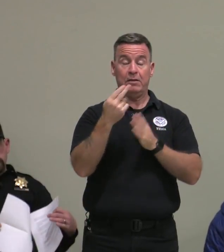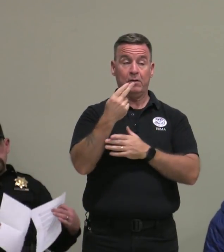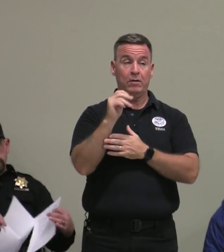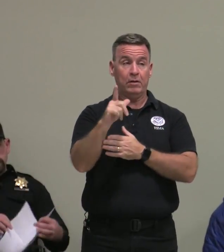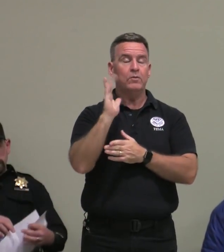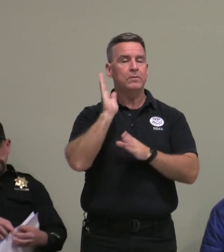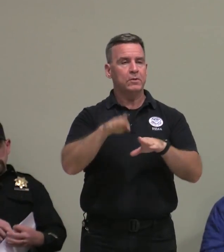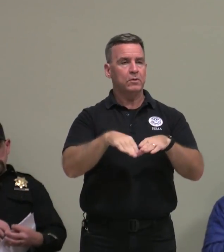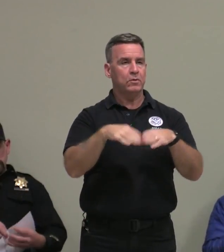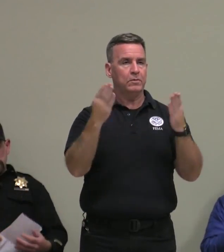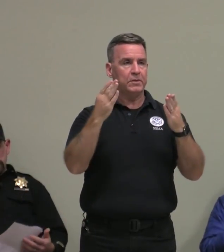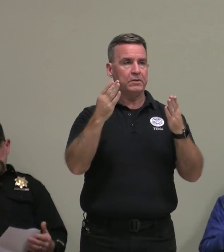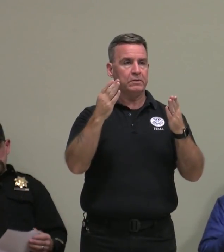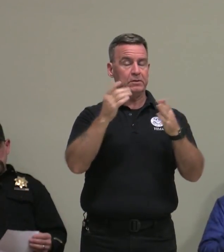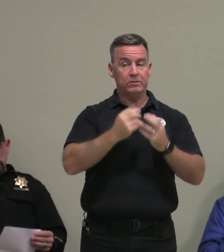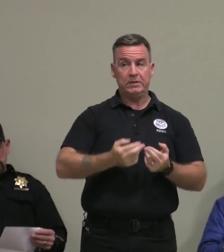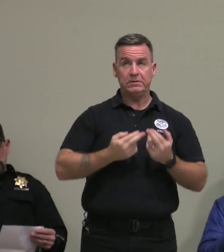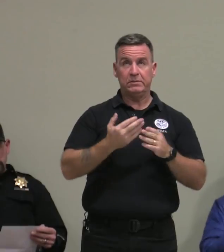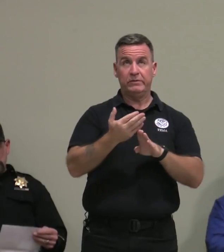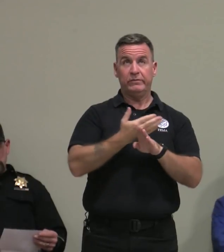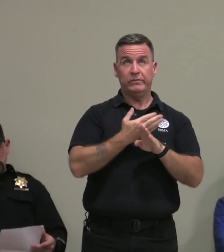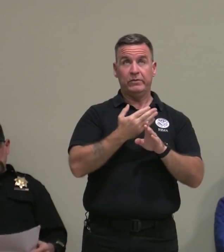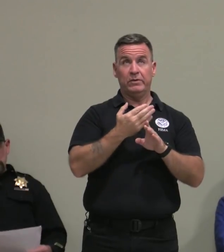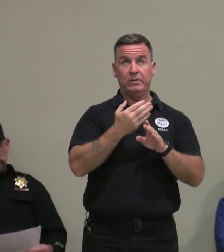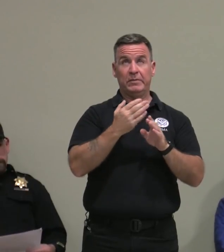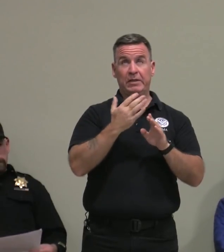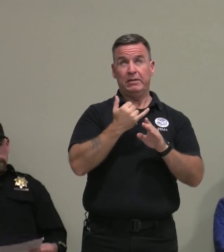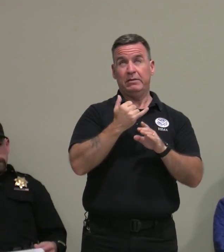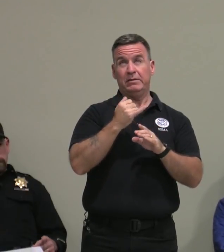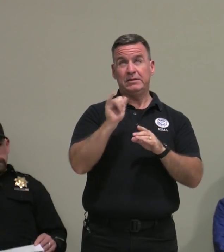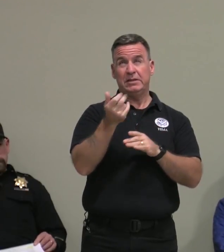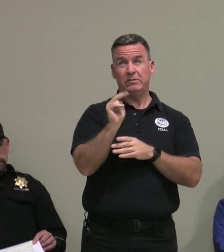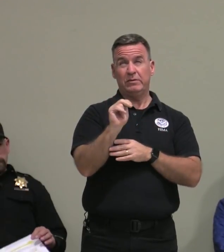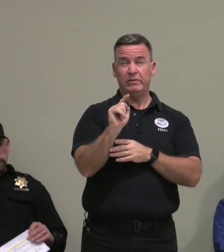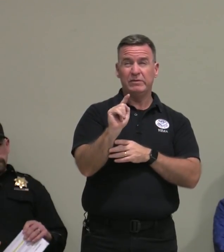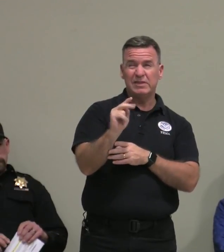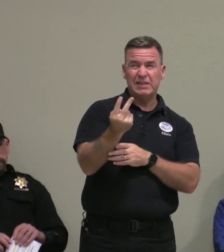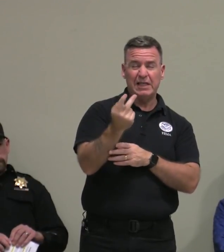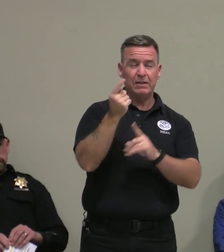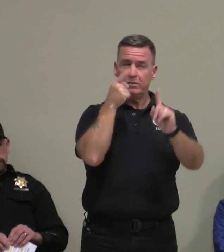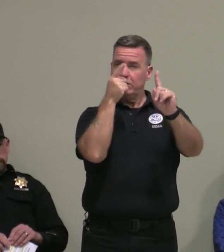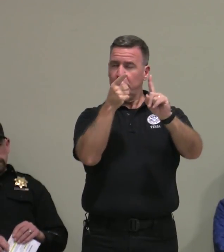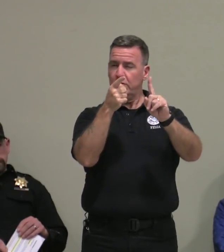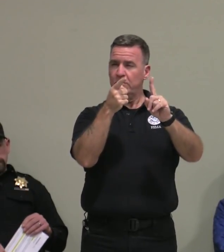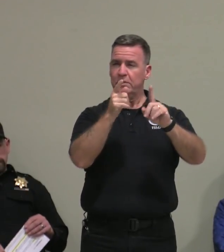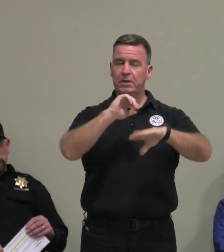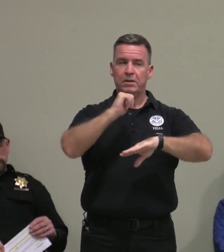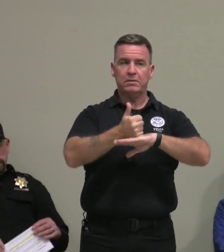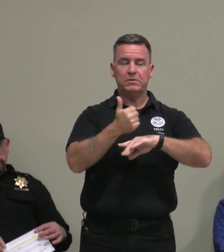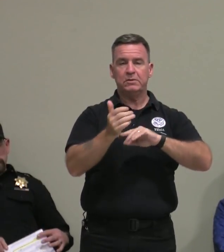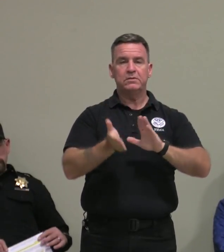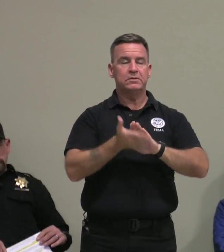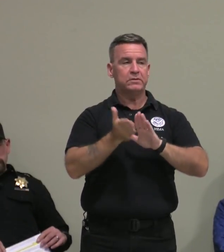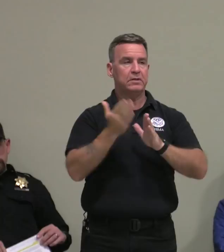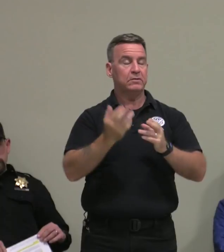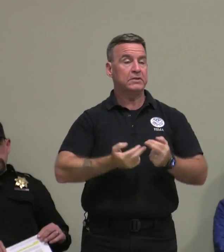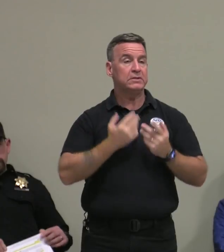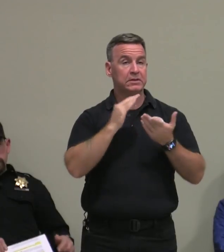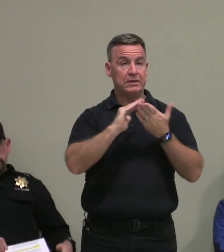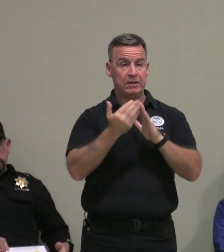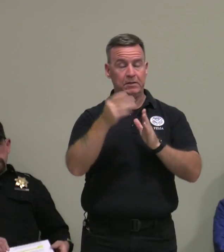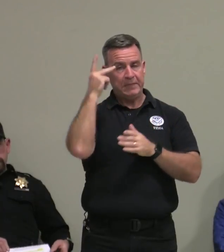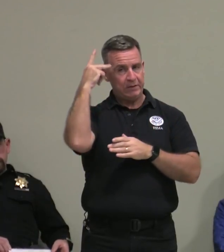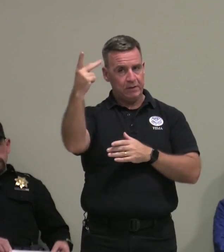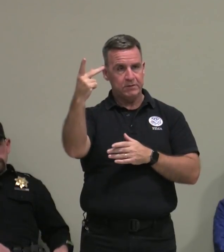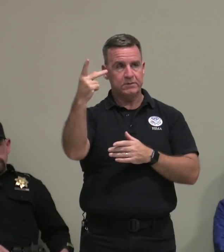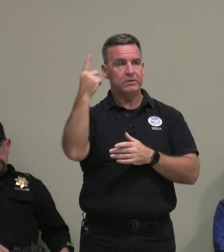will be open to residents by the first of the year. Actually, probably January 2nd is our goal to be up serving our residents in the town of